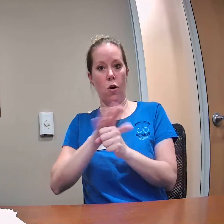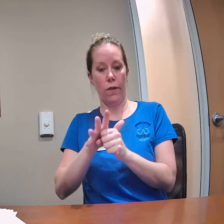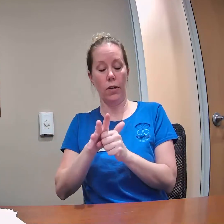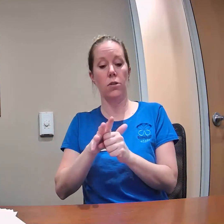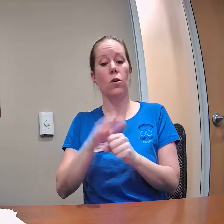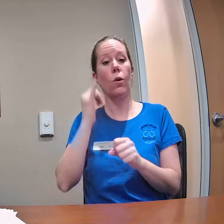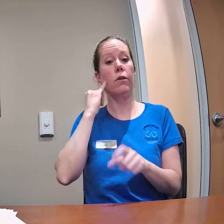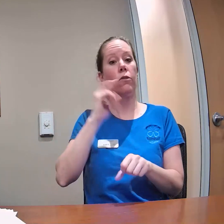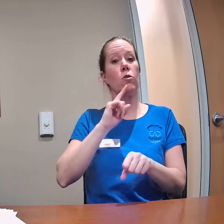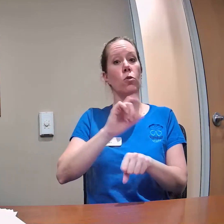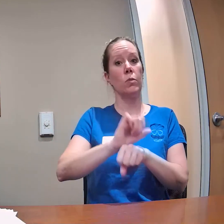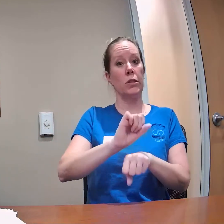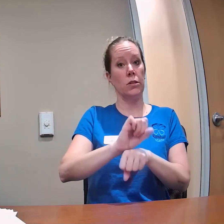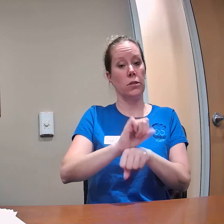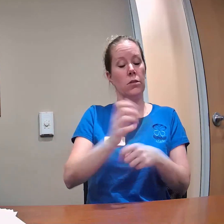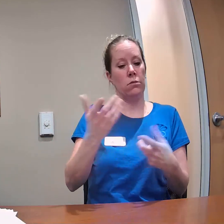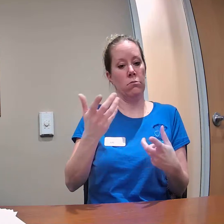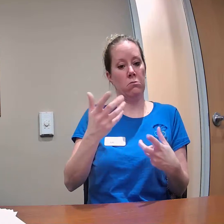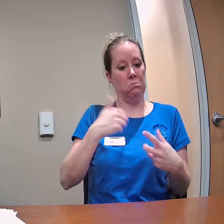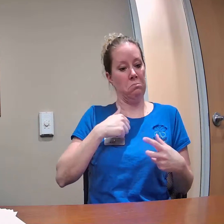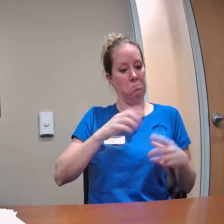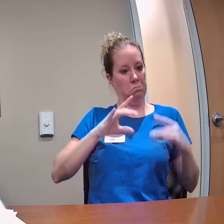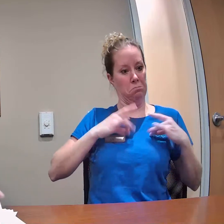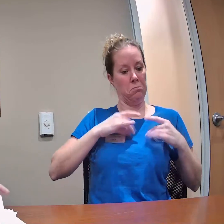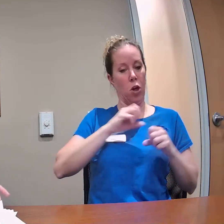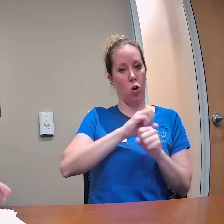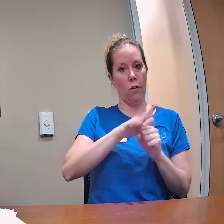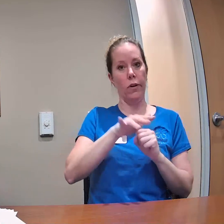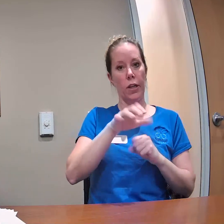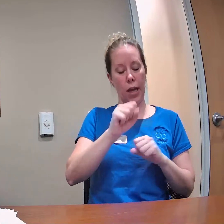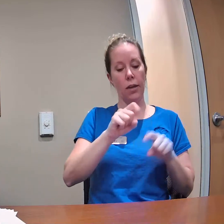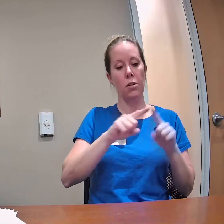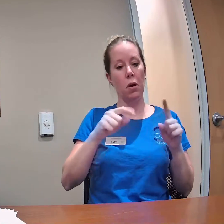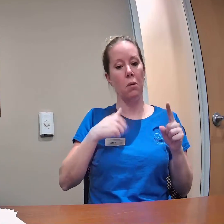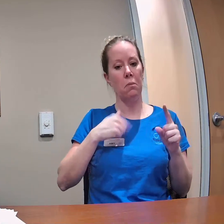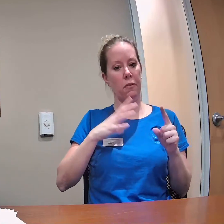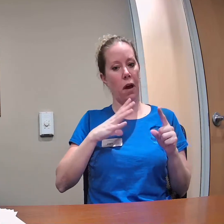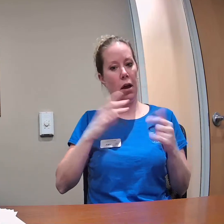cleared, you need to notify the screener of the situation.